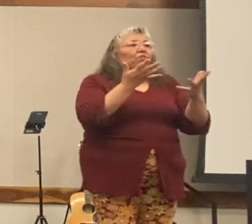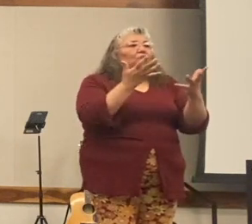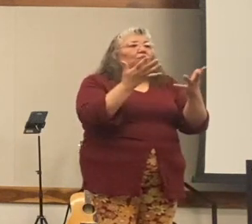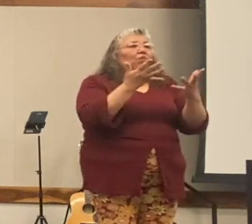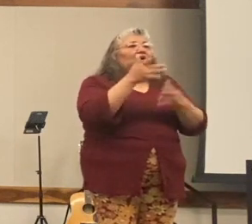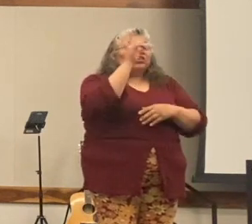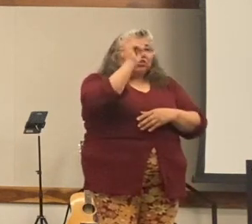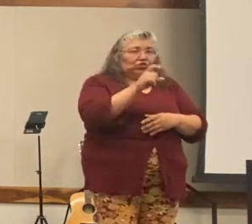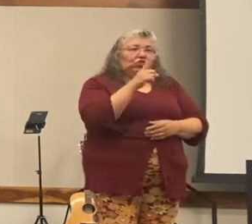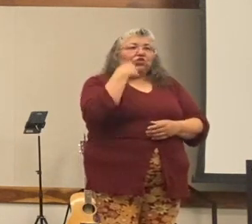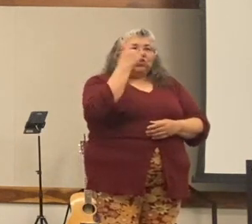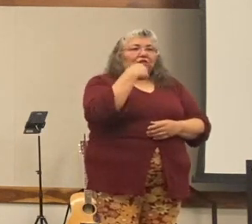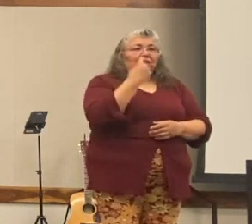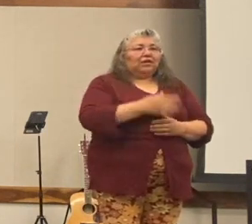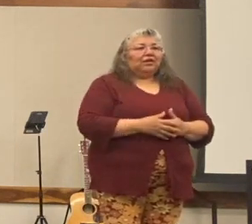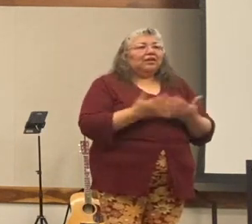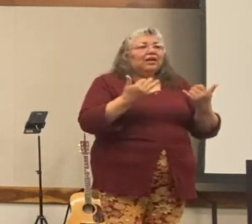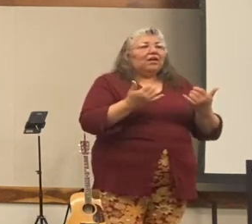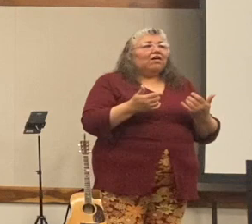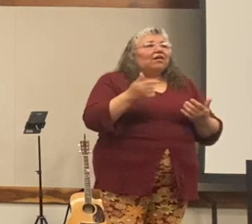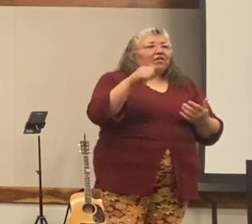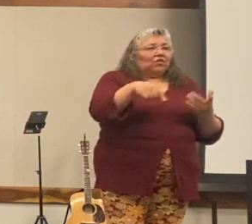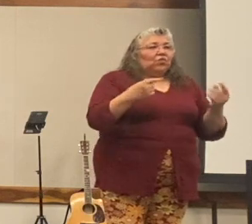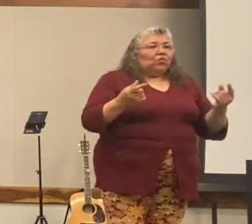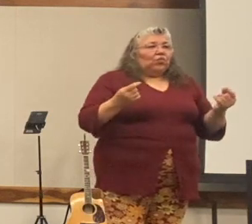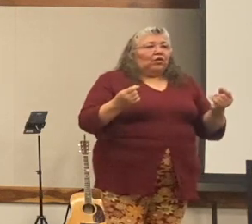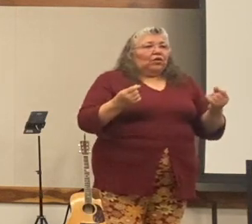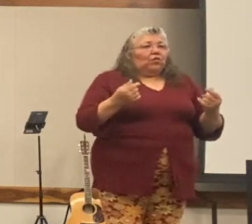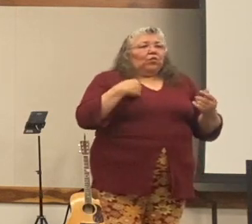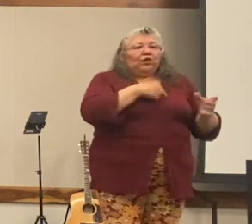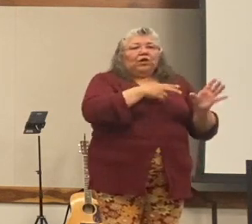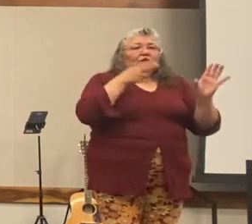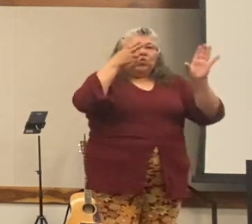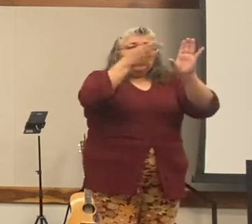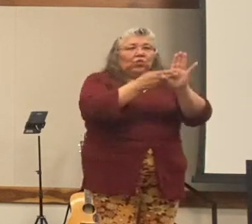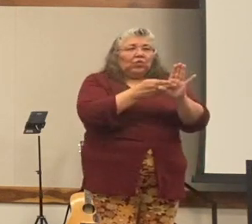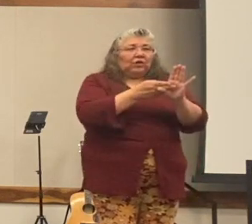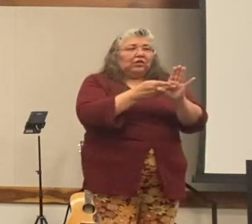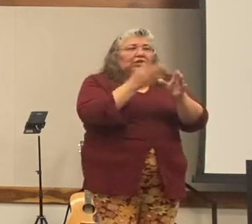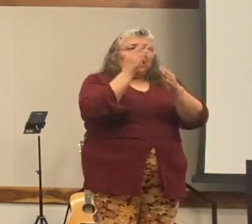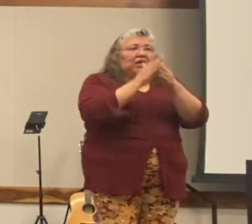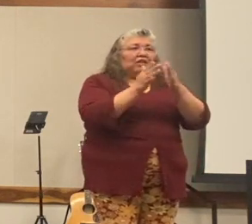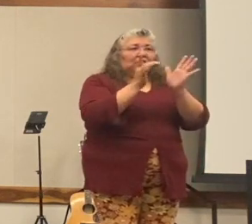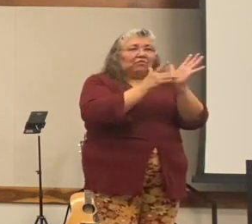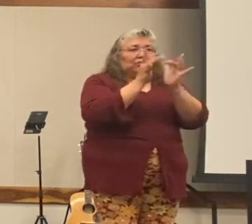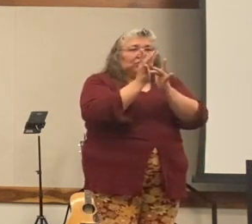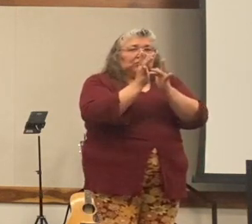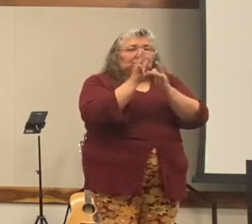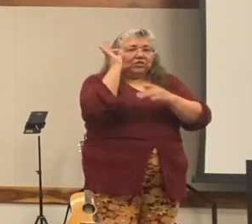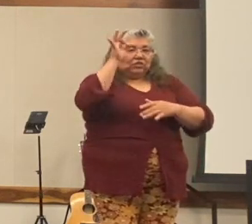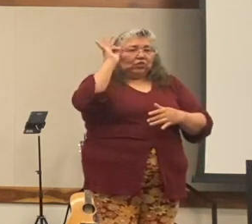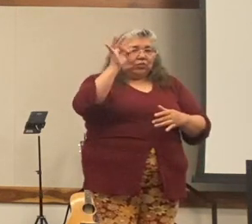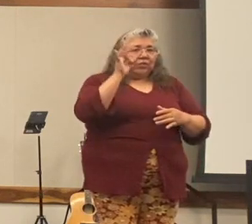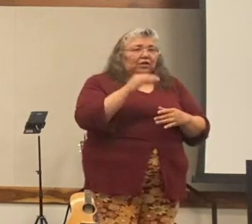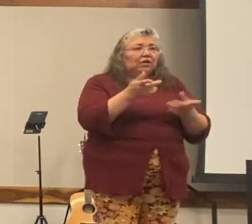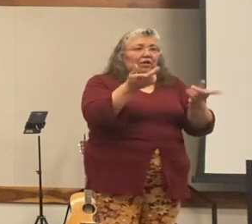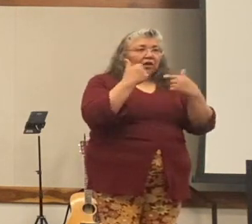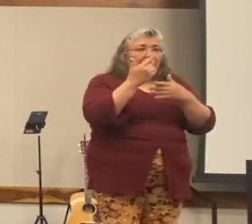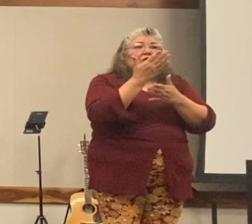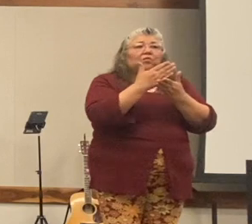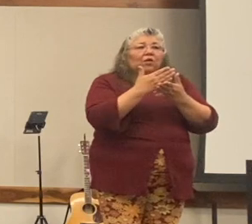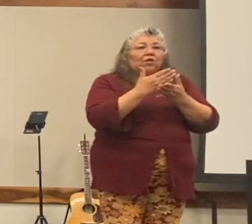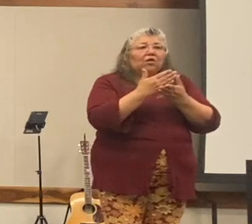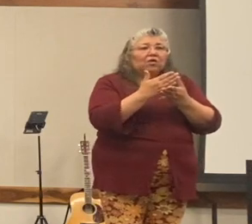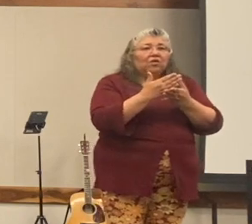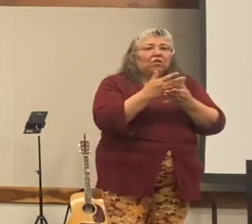to look like. So here we are. We're jumping towards the end of Jesus' sermon, coming to the part where